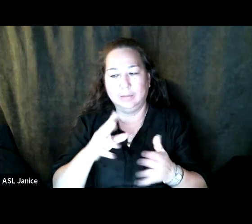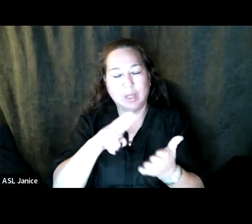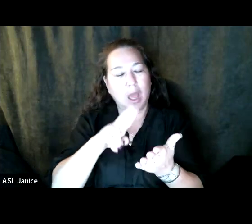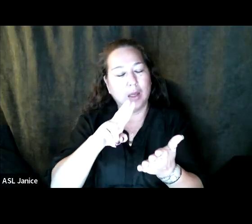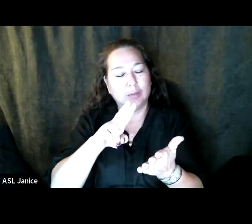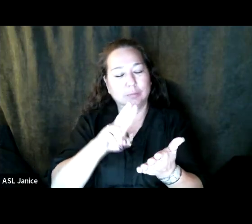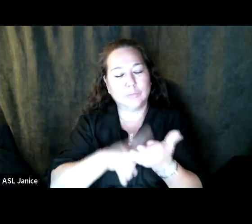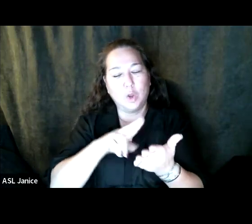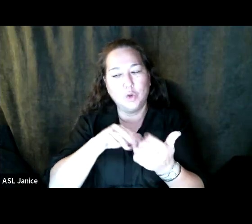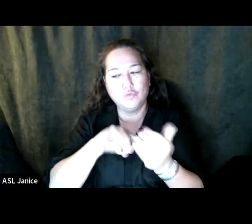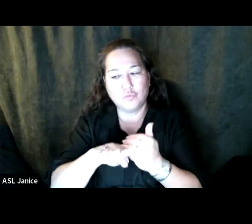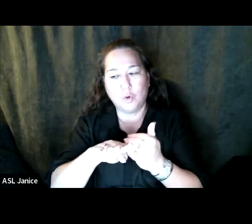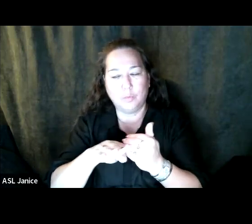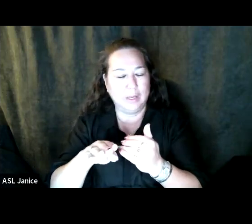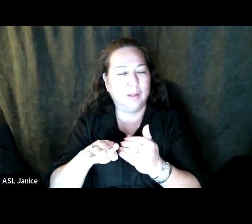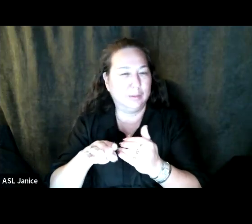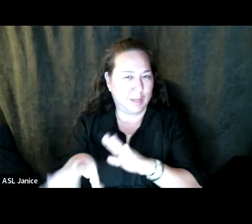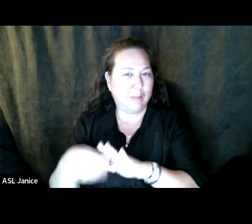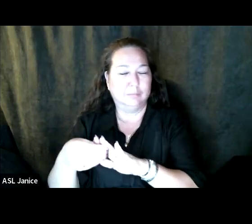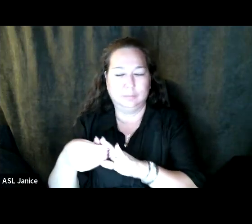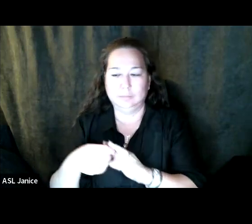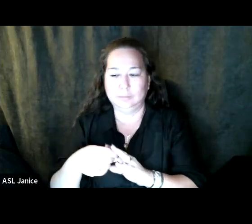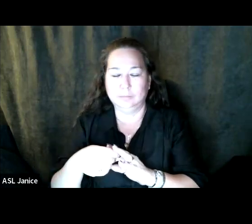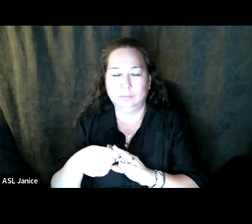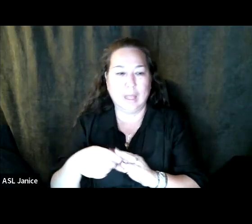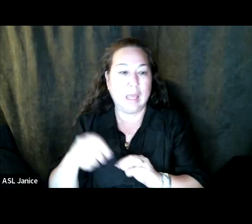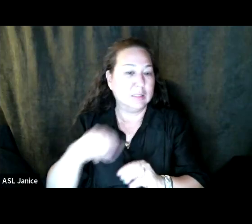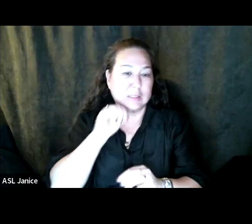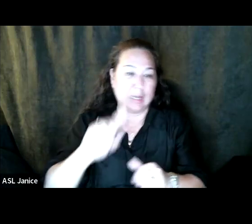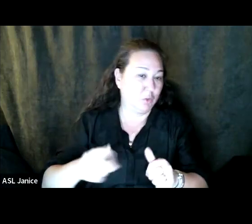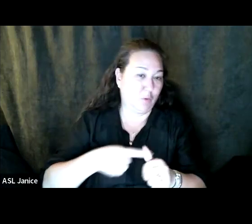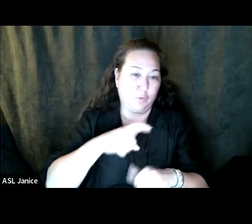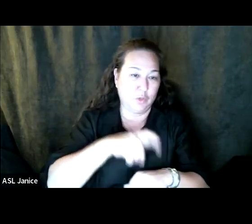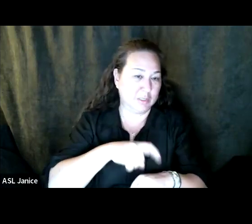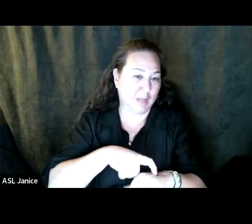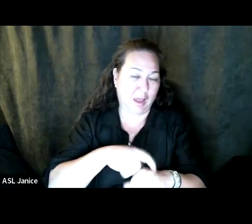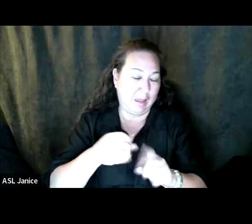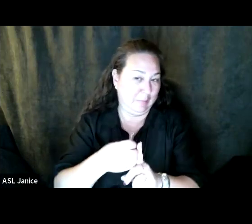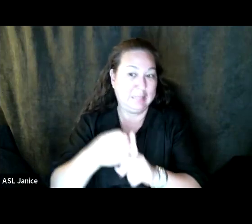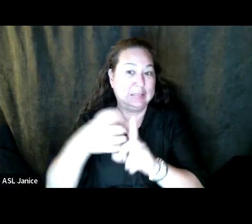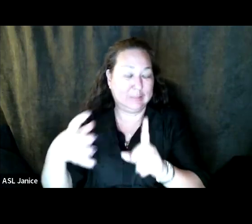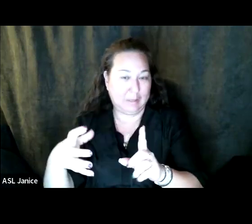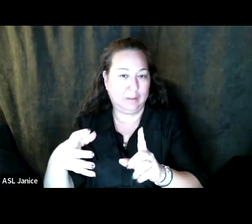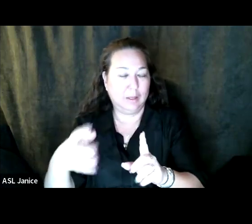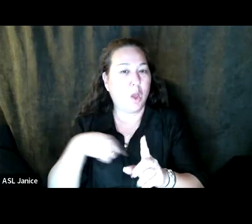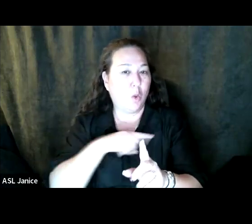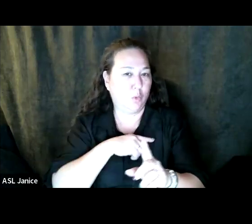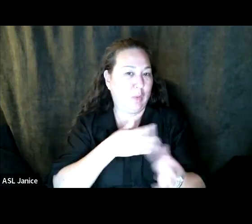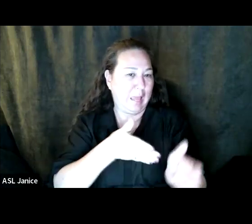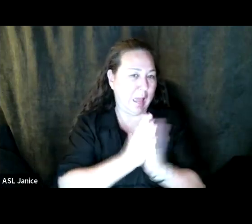the Superintendent Carol Johnson, moving our enrollment from 200 to